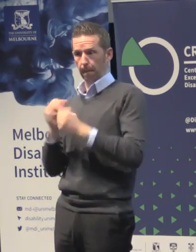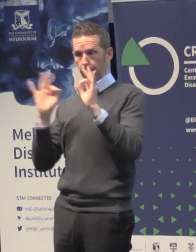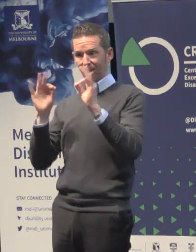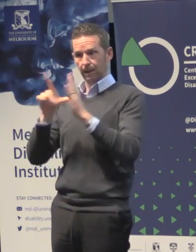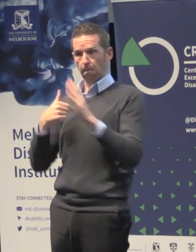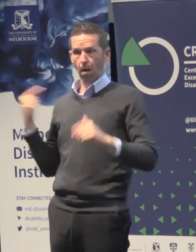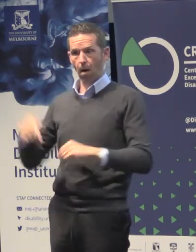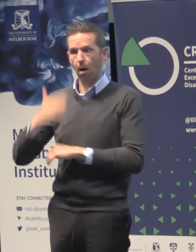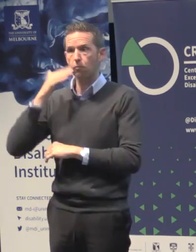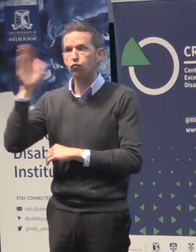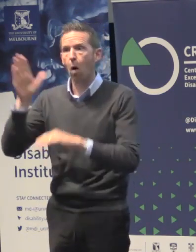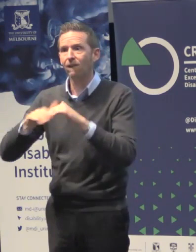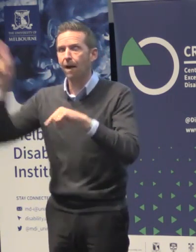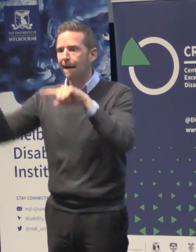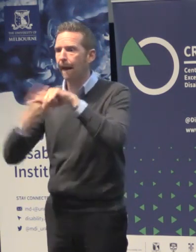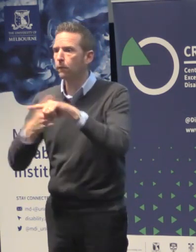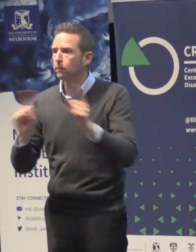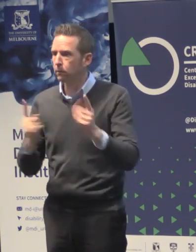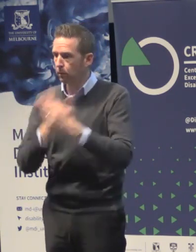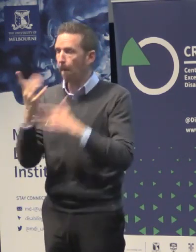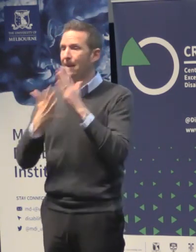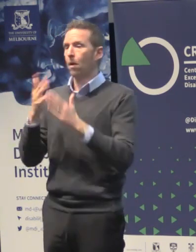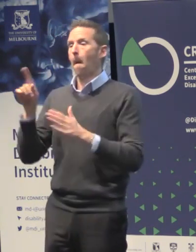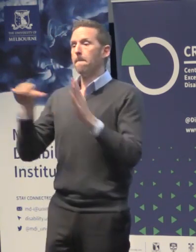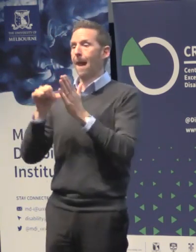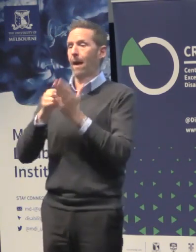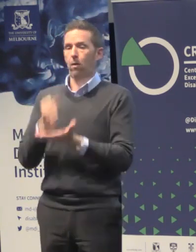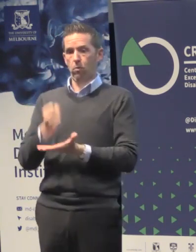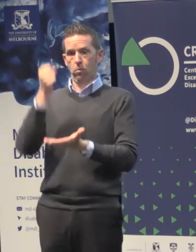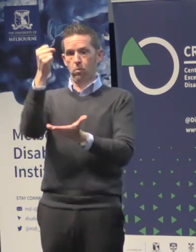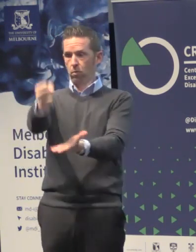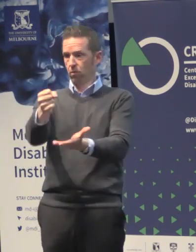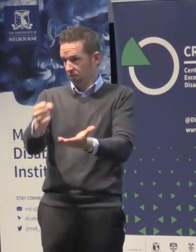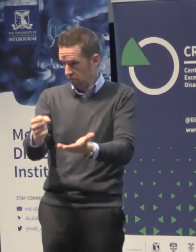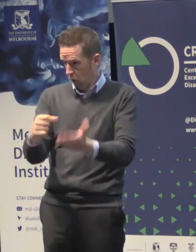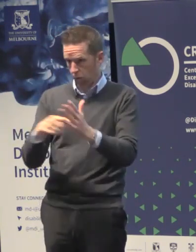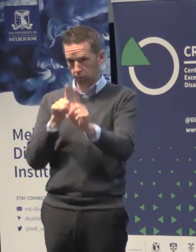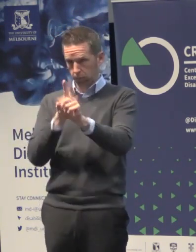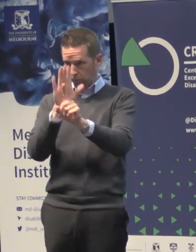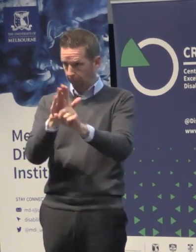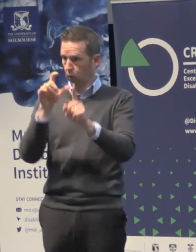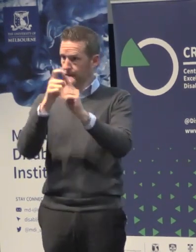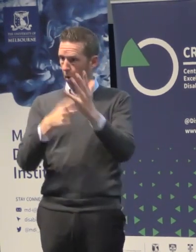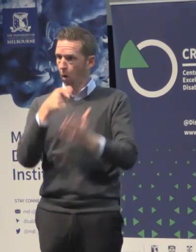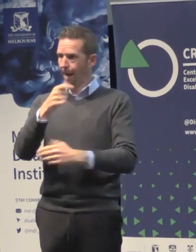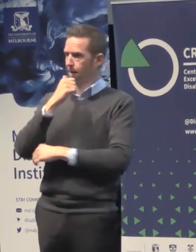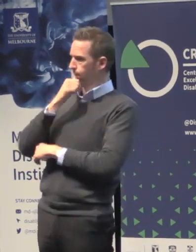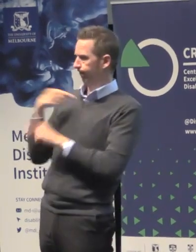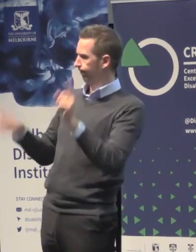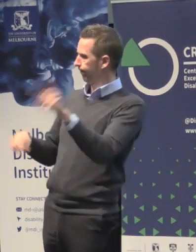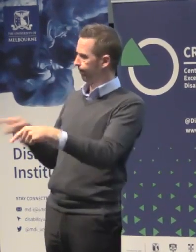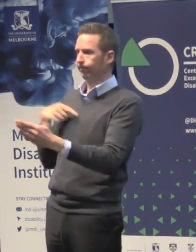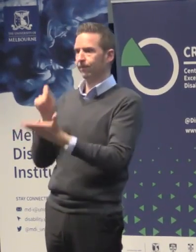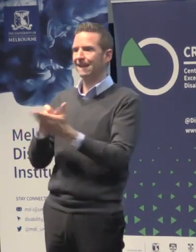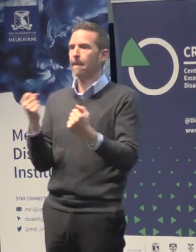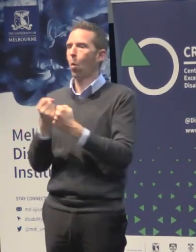tell you about it. It's where people are given the money themselves, sounds familiar, to employ their own support workers in your